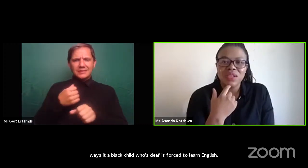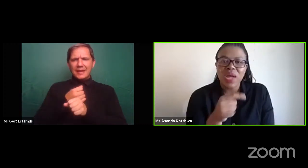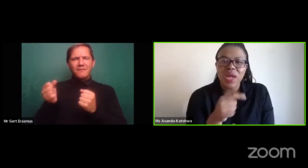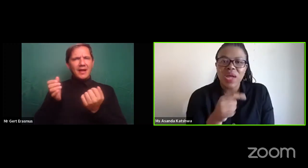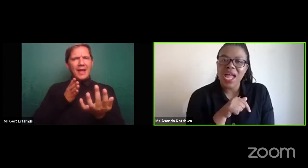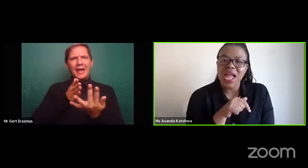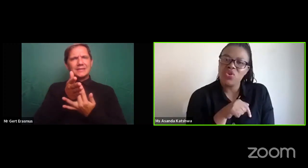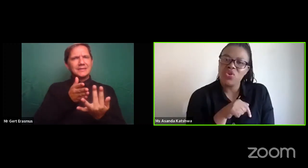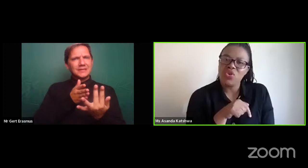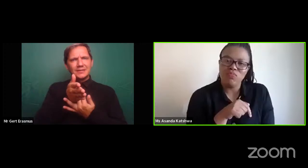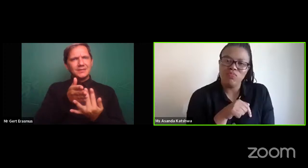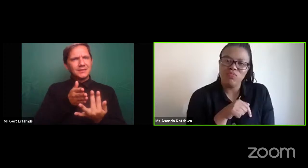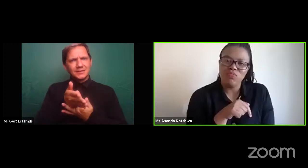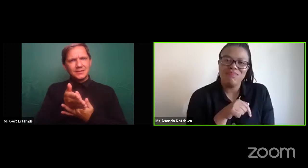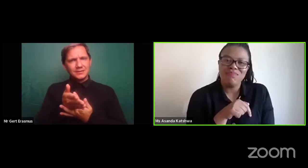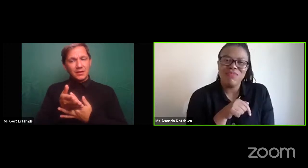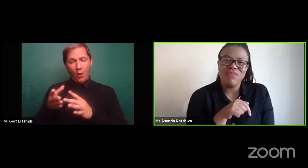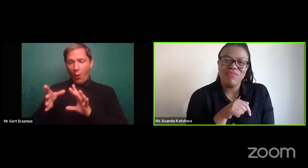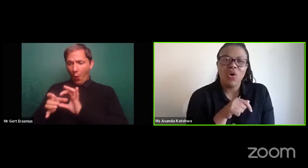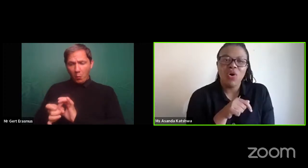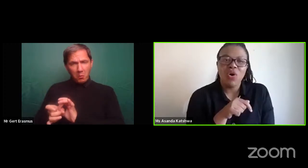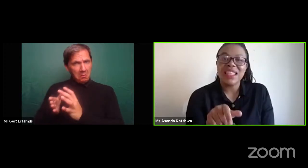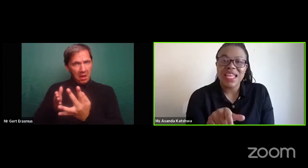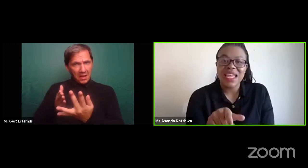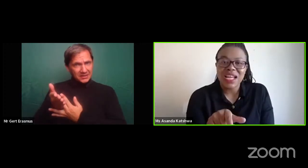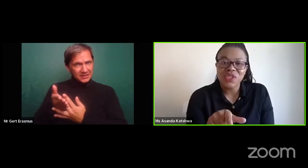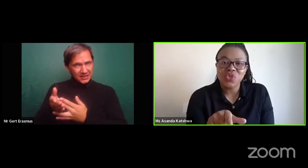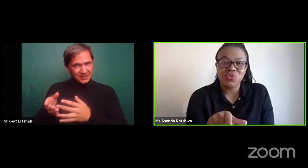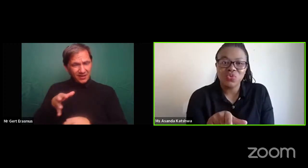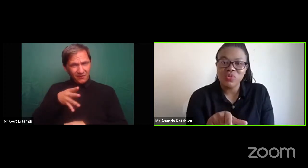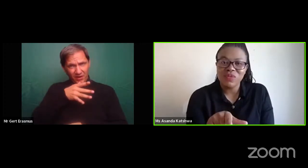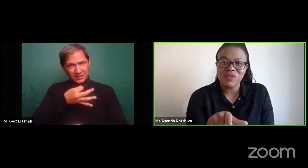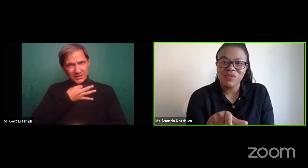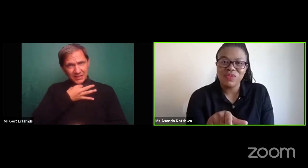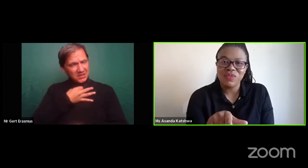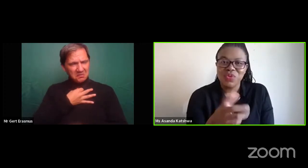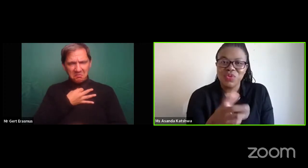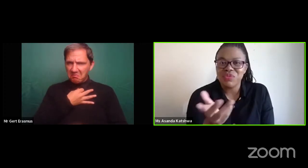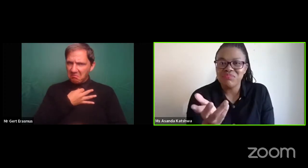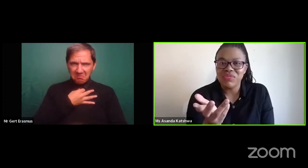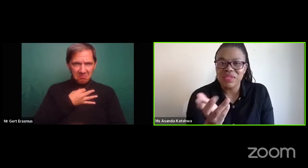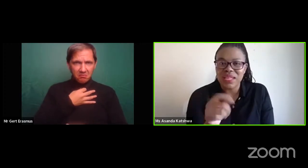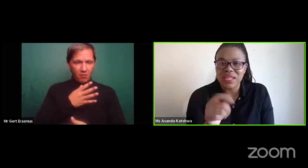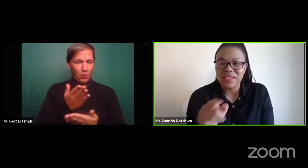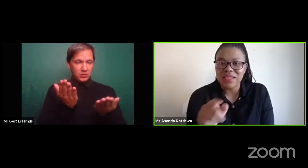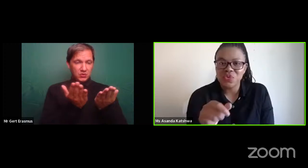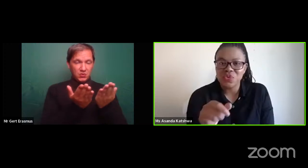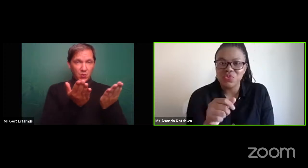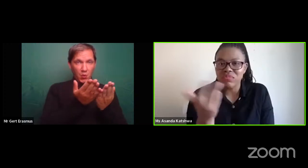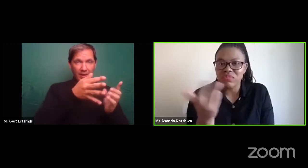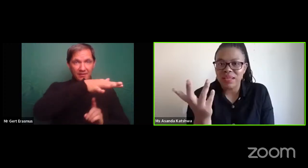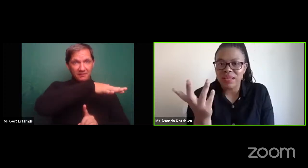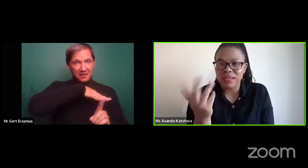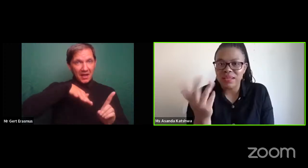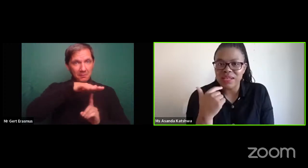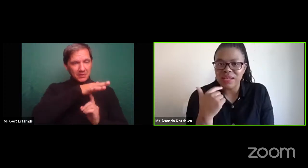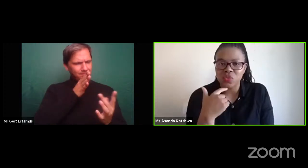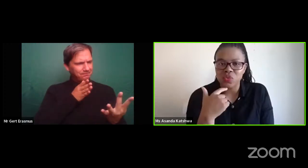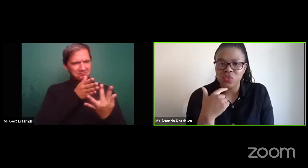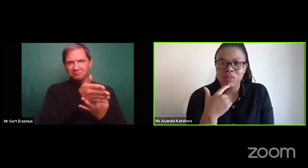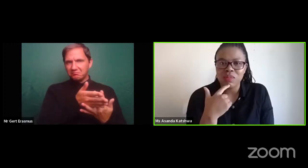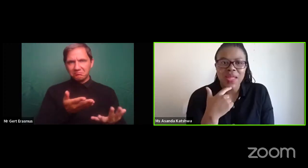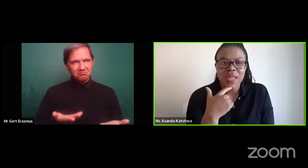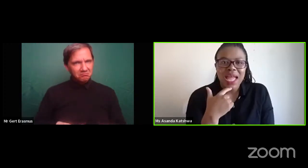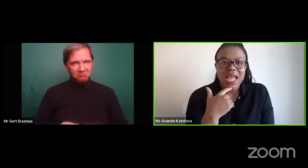access to at home or in their school, with their school, deaf